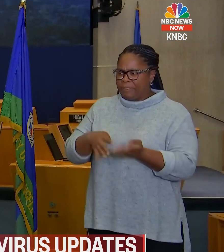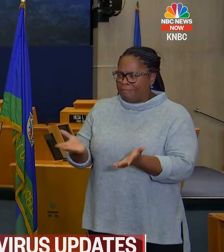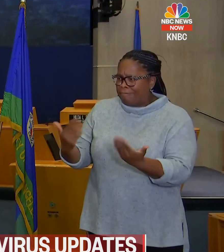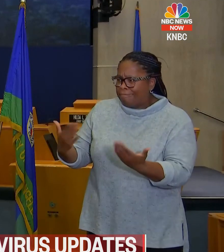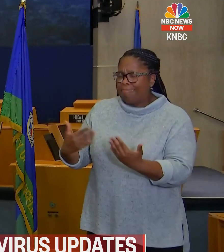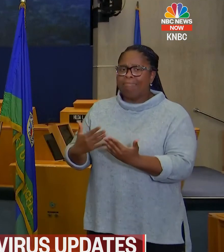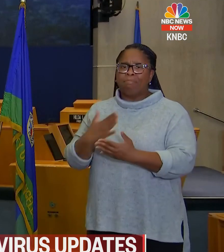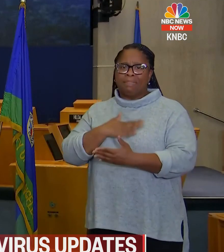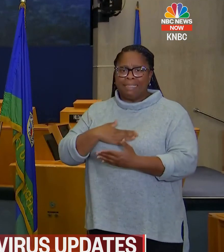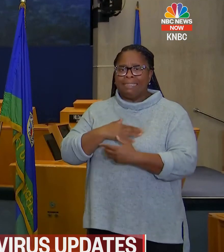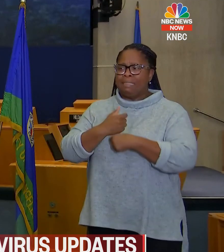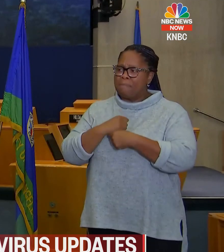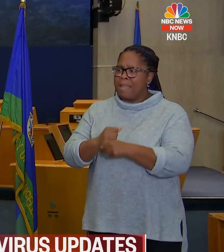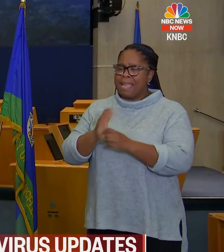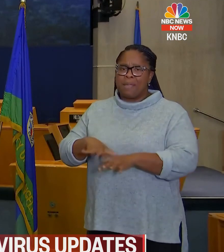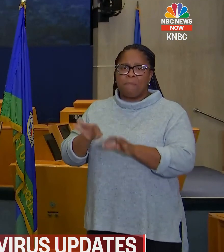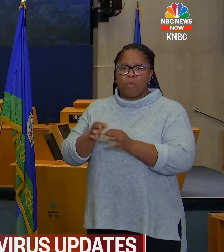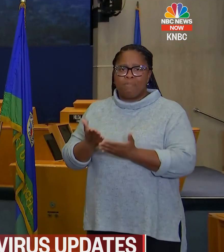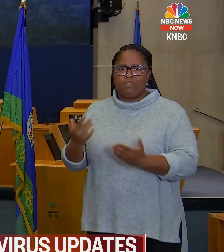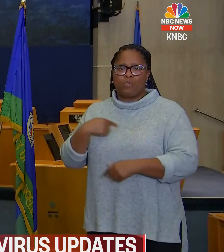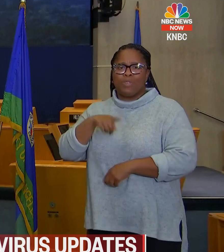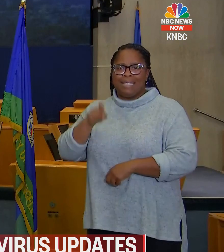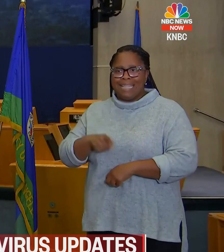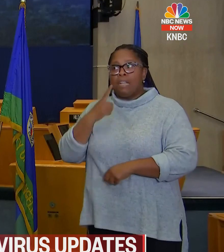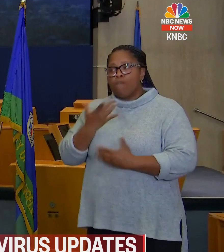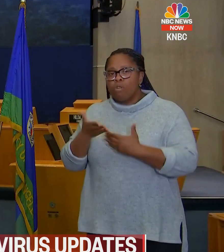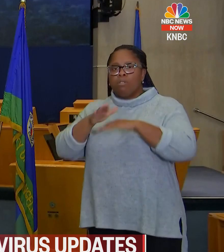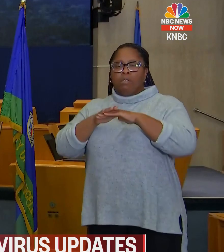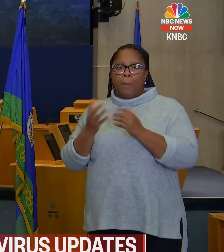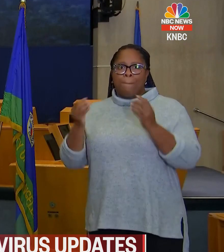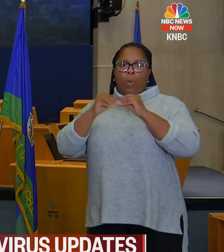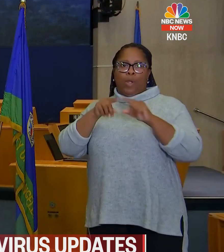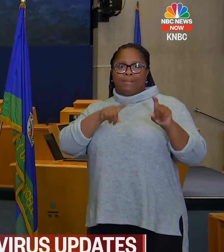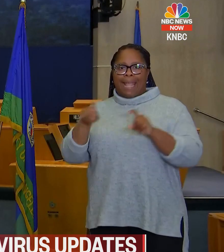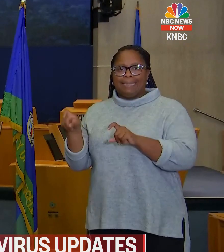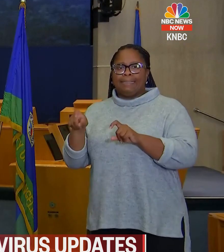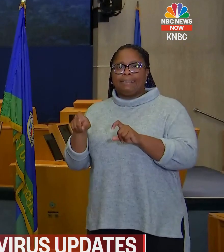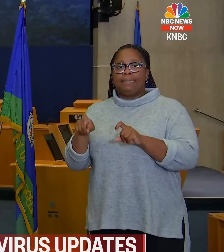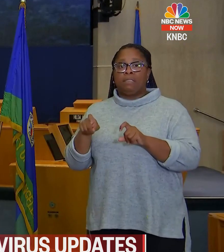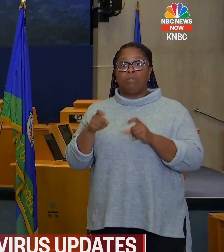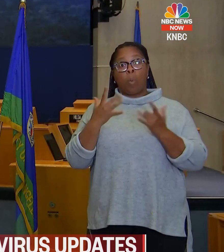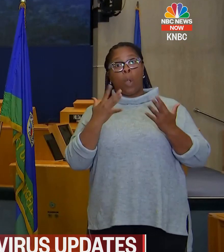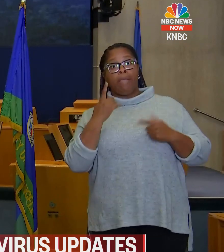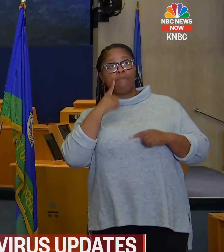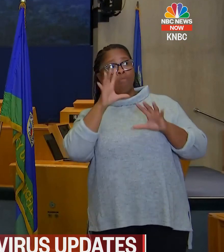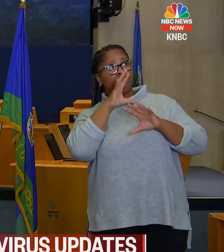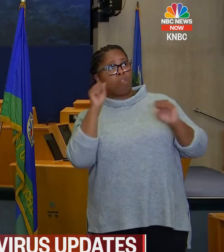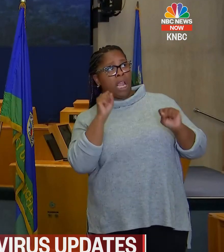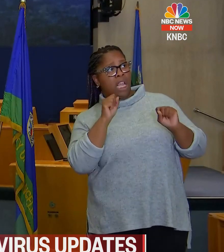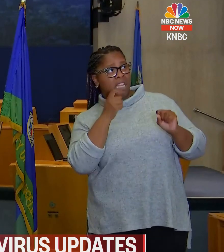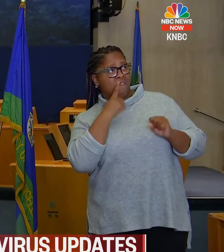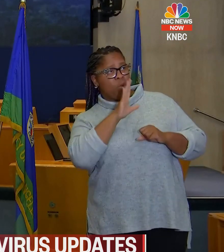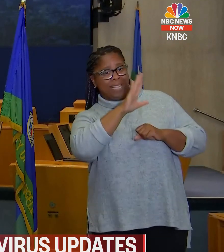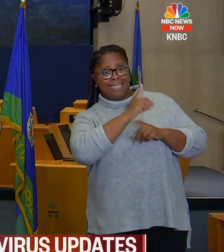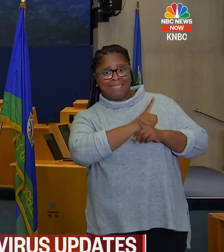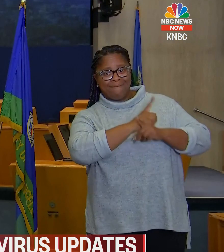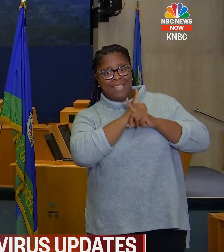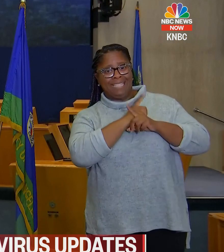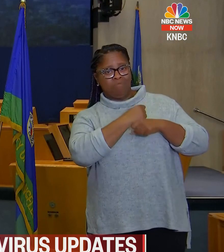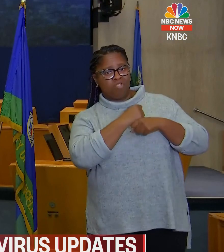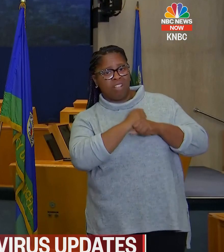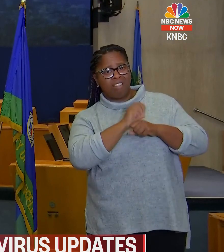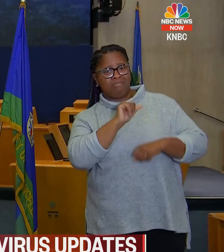we are desperately need to increase testing for the coronavirus. We should not wait for the president to use his Defense Production